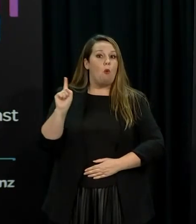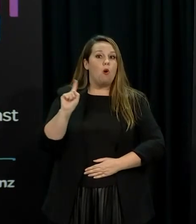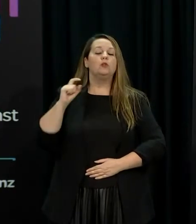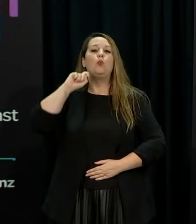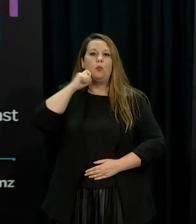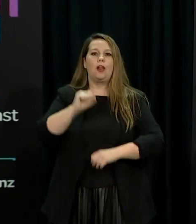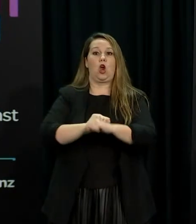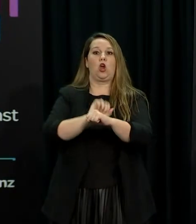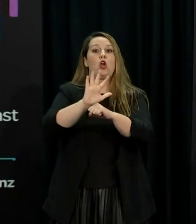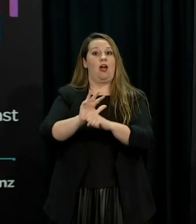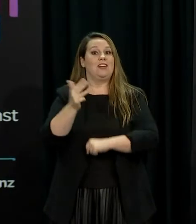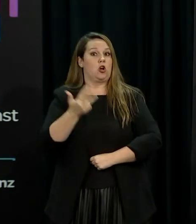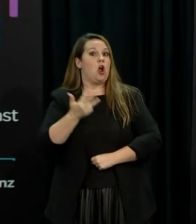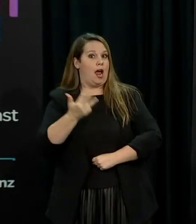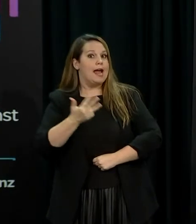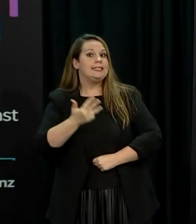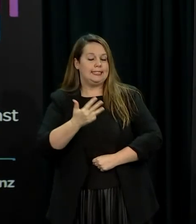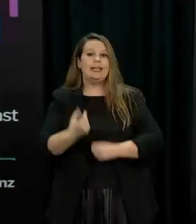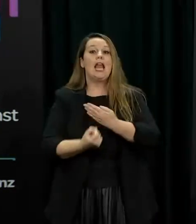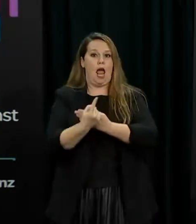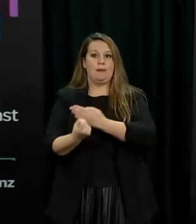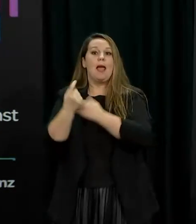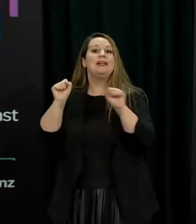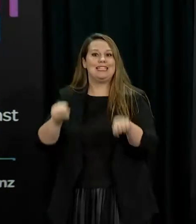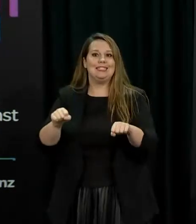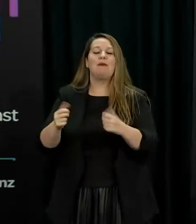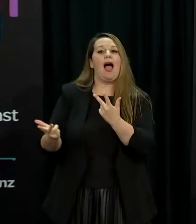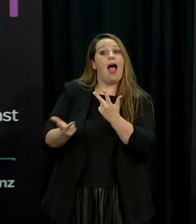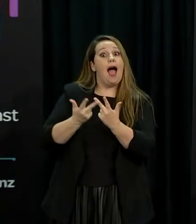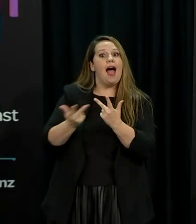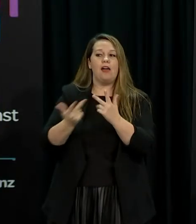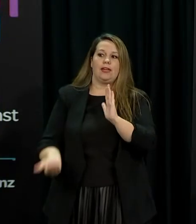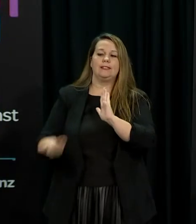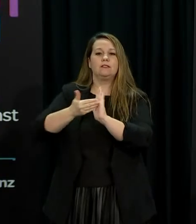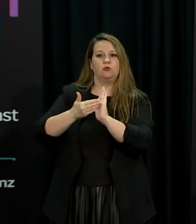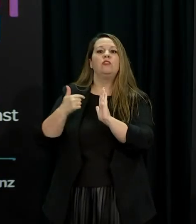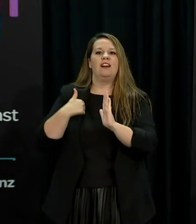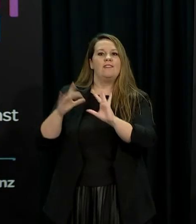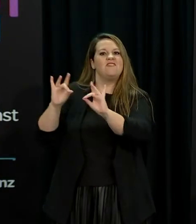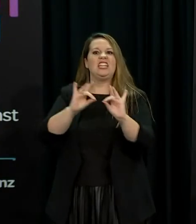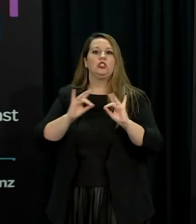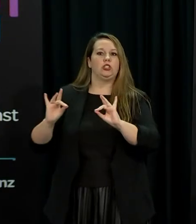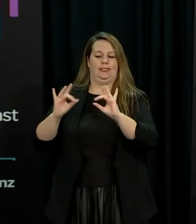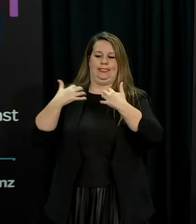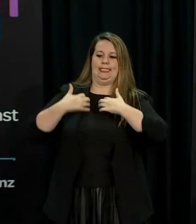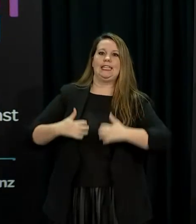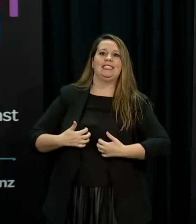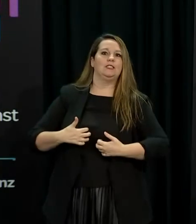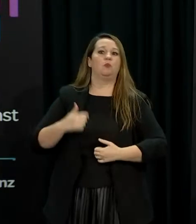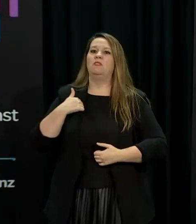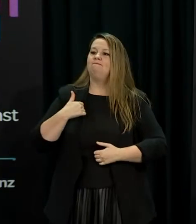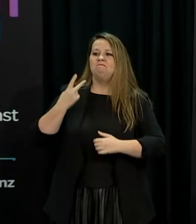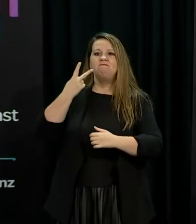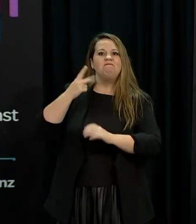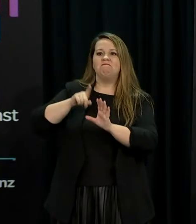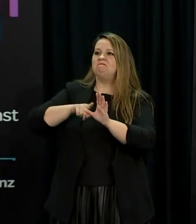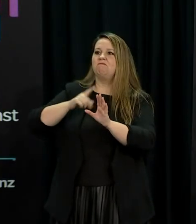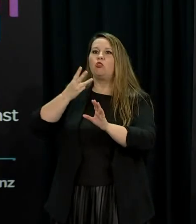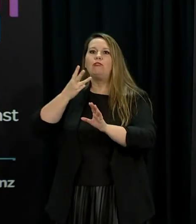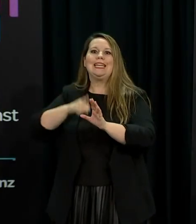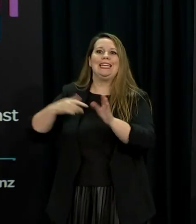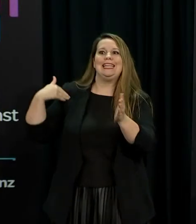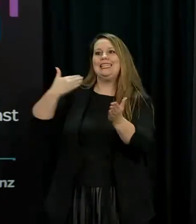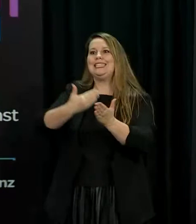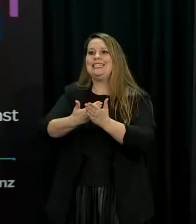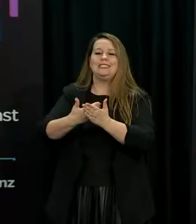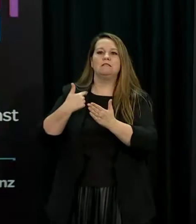of COVID-19 cases as well as other infectious diseases that we haven't really seen for the last couple of years because the border's